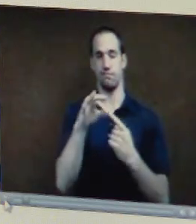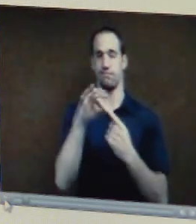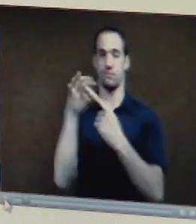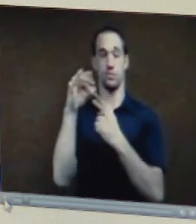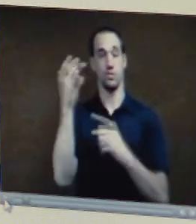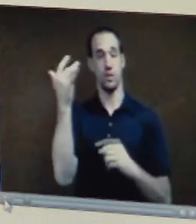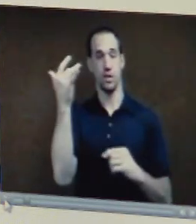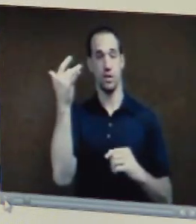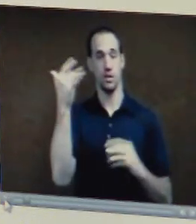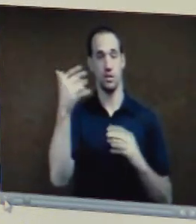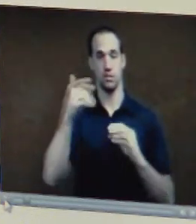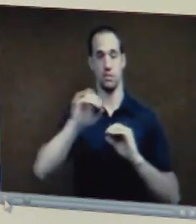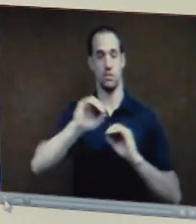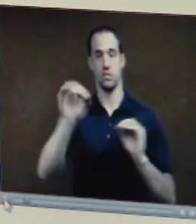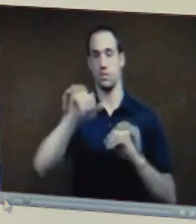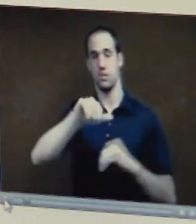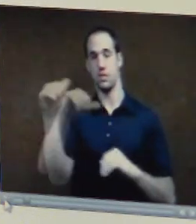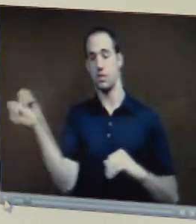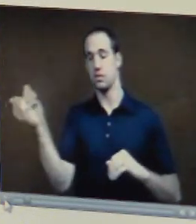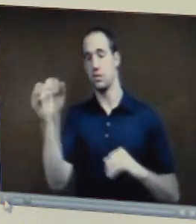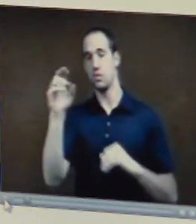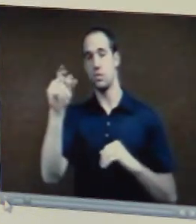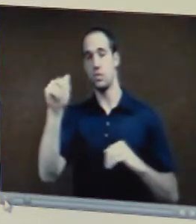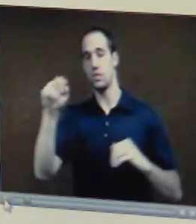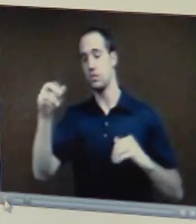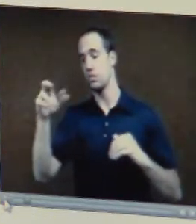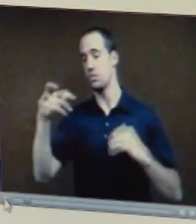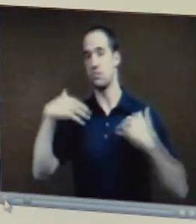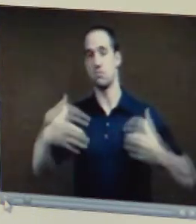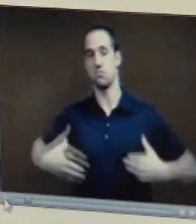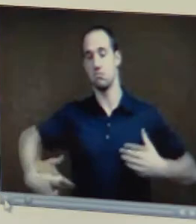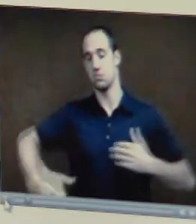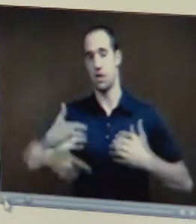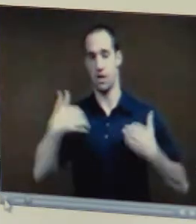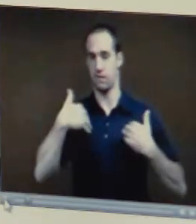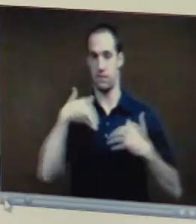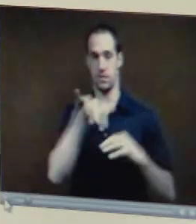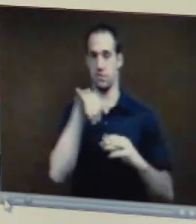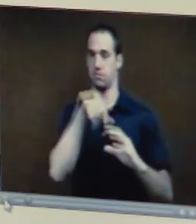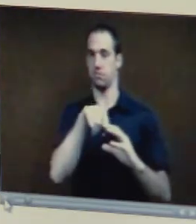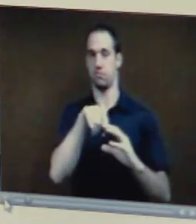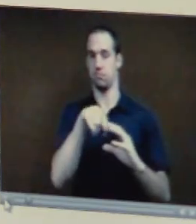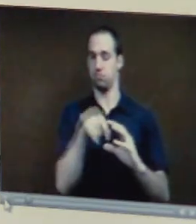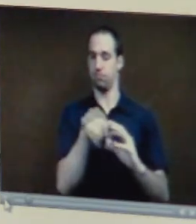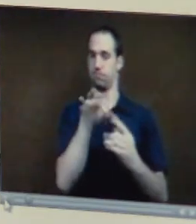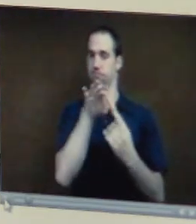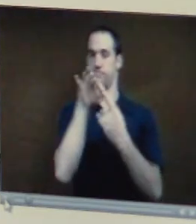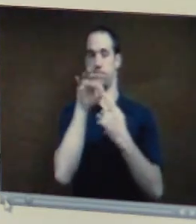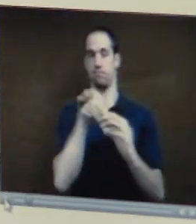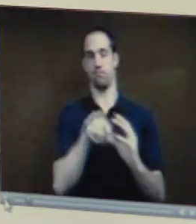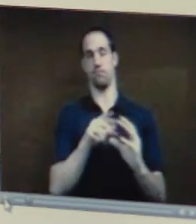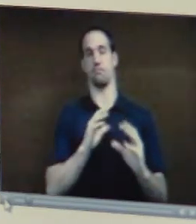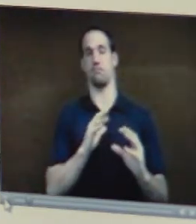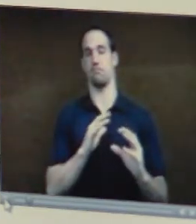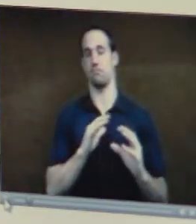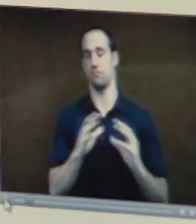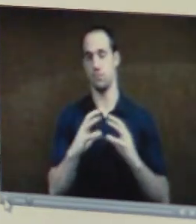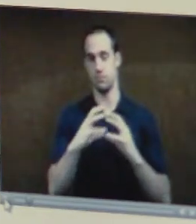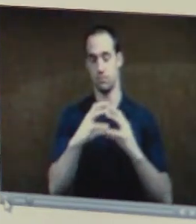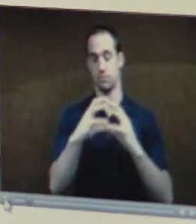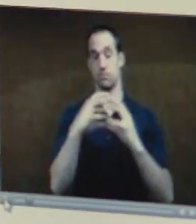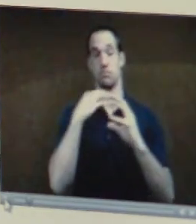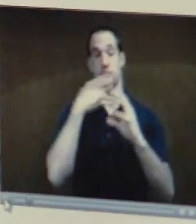covered in cardiac muscle cells. Now it's kind of cool because there aren't any other organs in the body